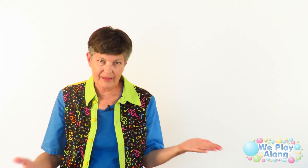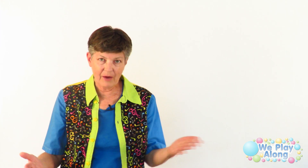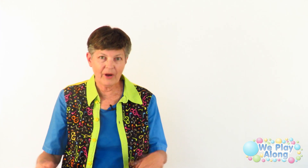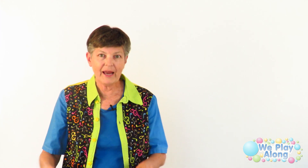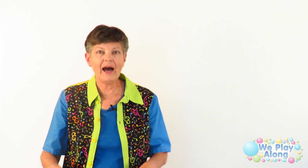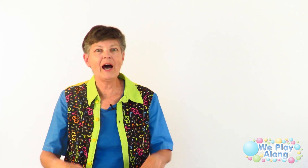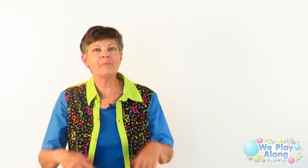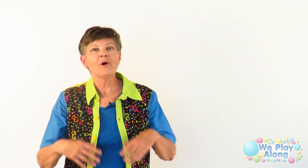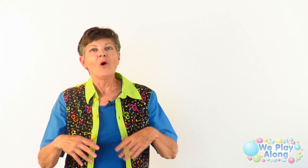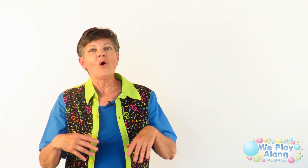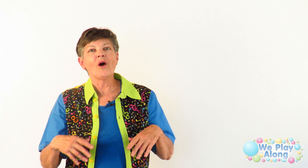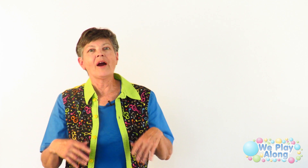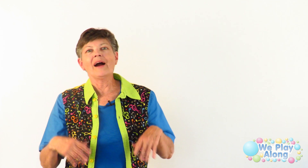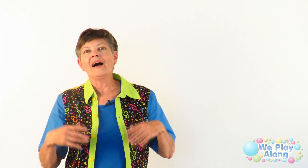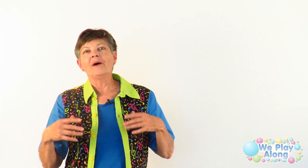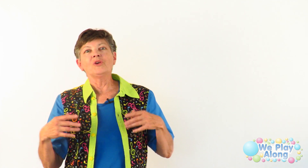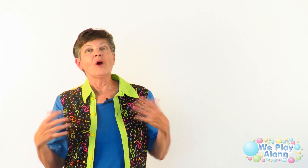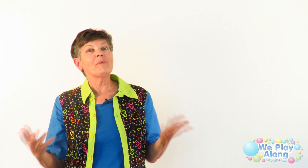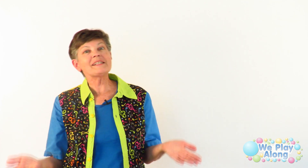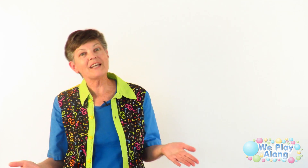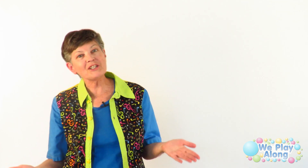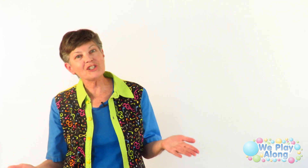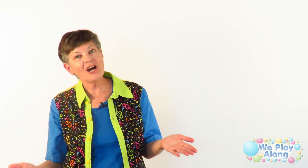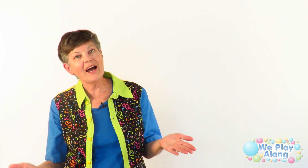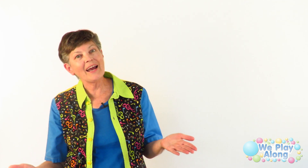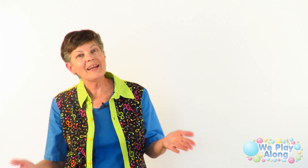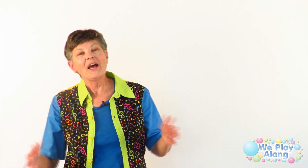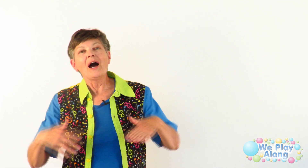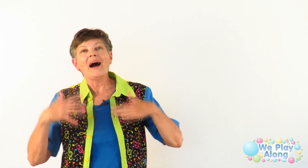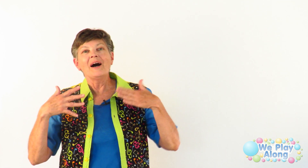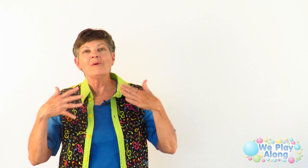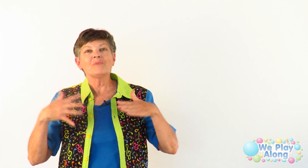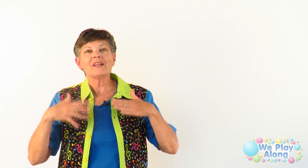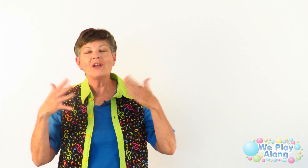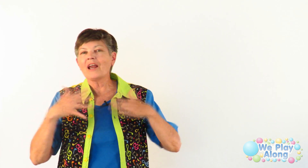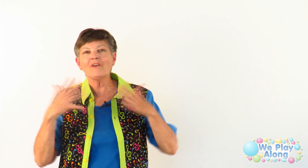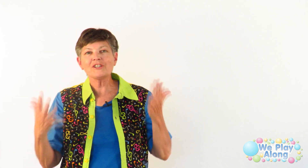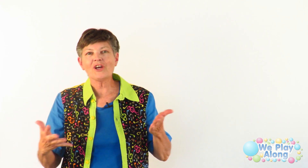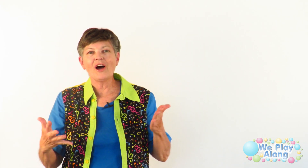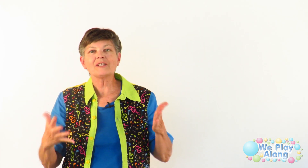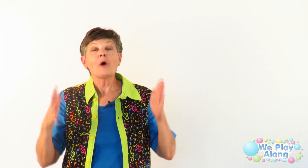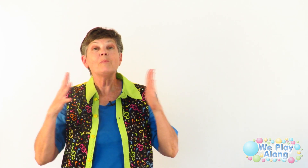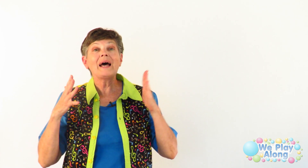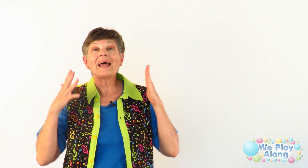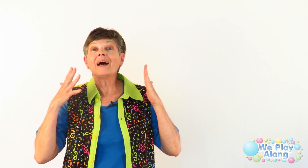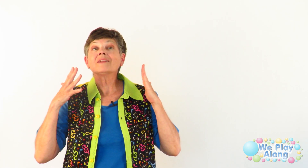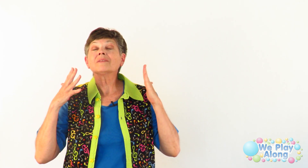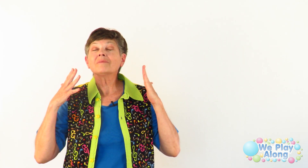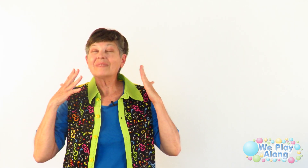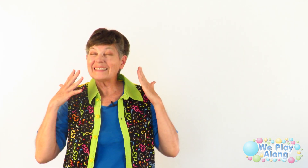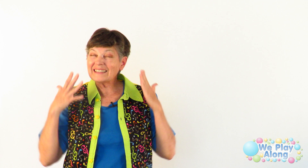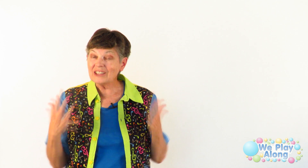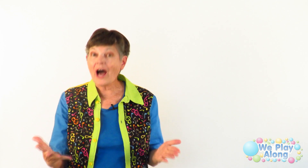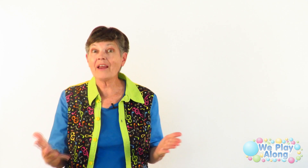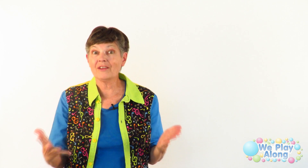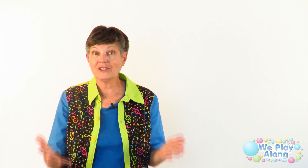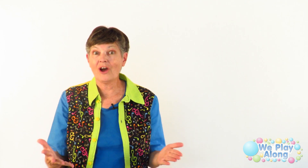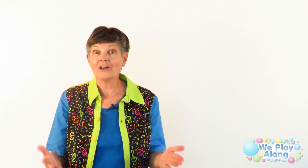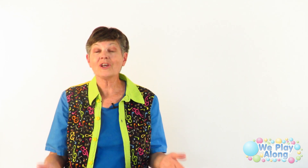that one up. Or You Are My Sunshine. A lot of our songs, but a lot of the songs